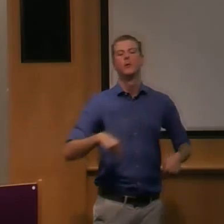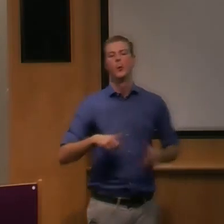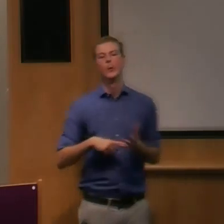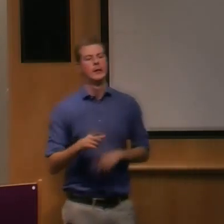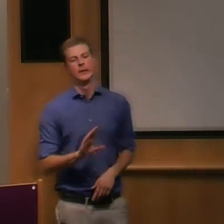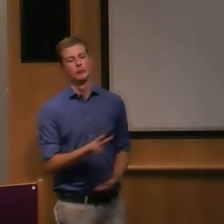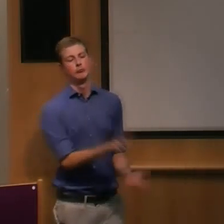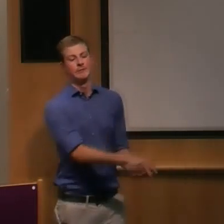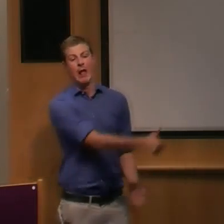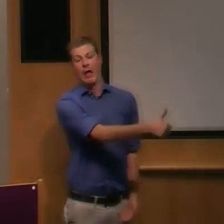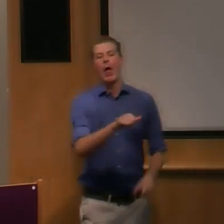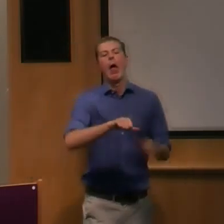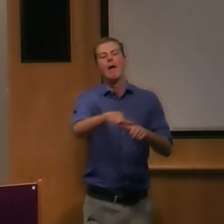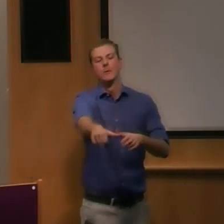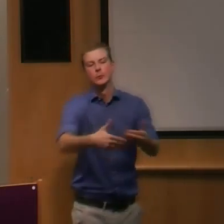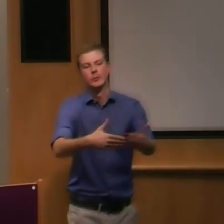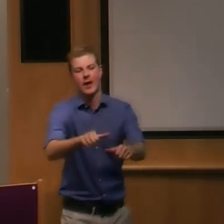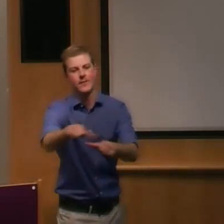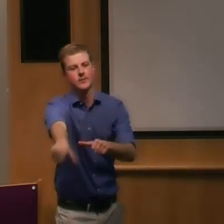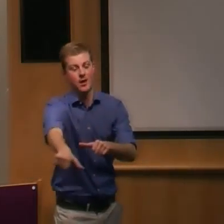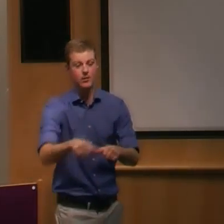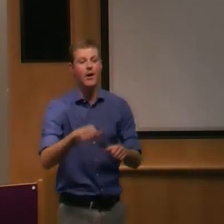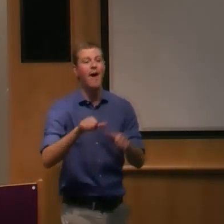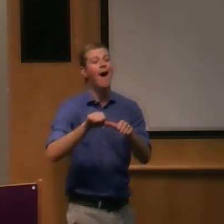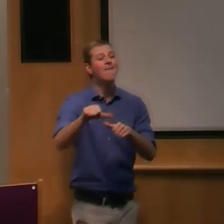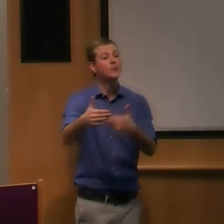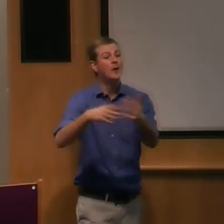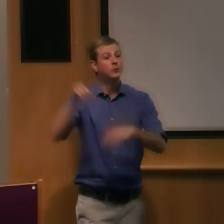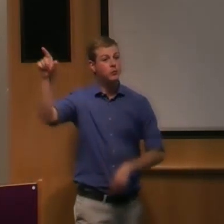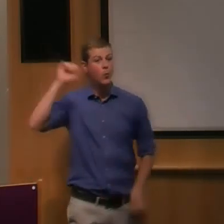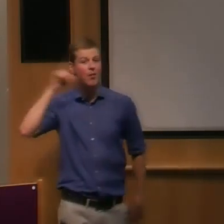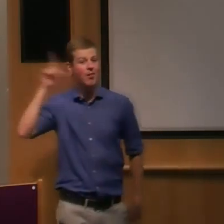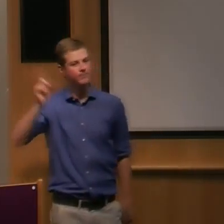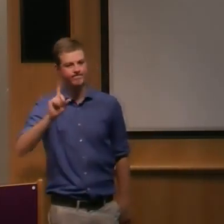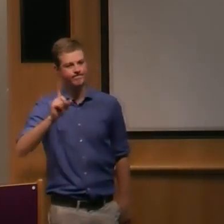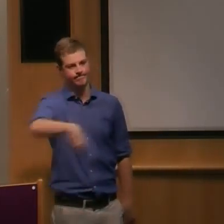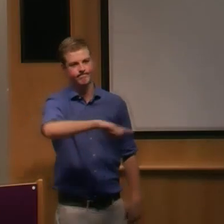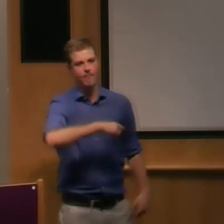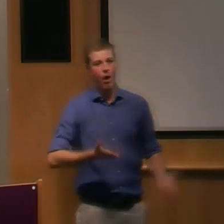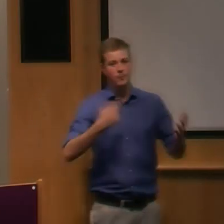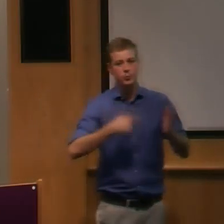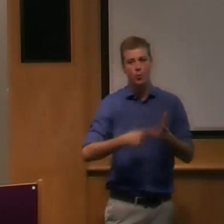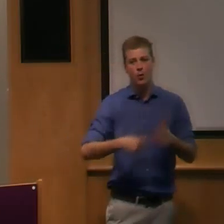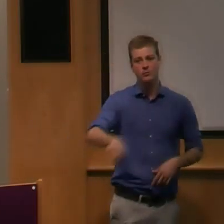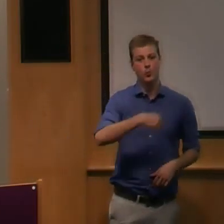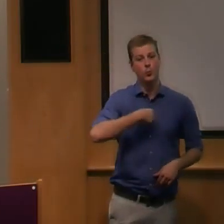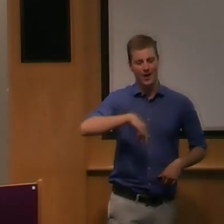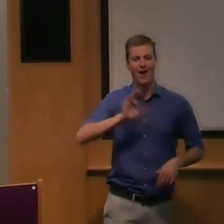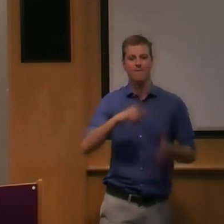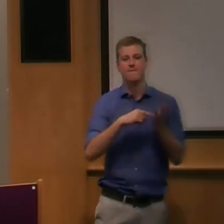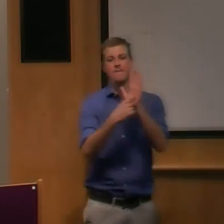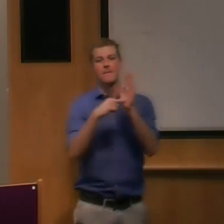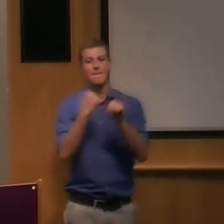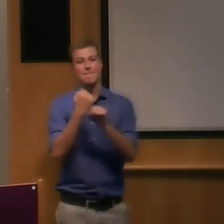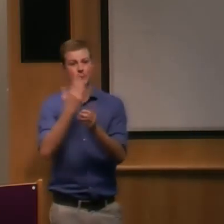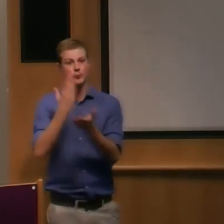through the laws with a fine tooth comb before they could sign it into UK law. Now, the UK won't do that